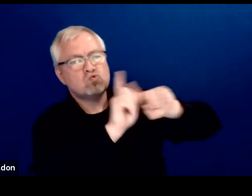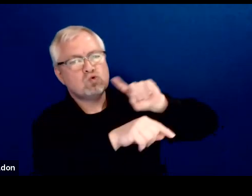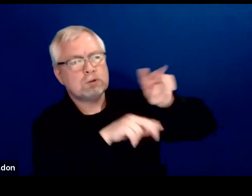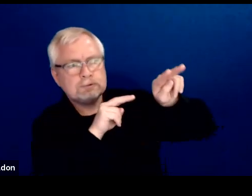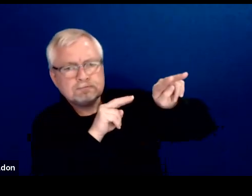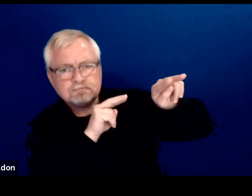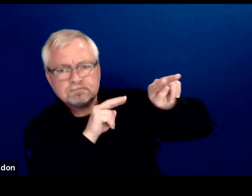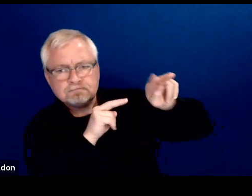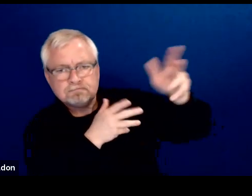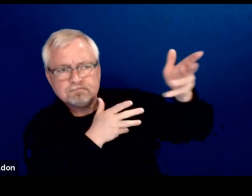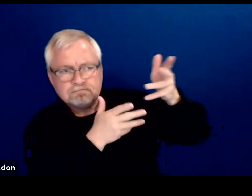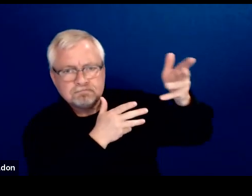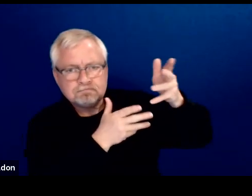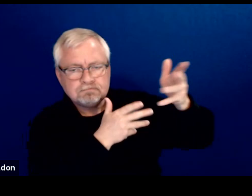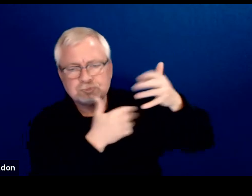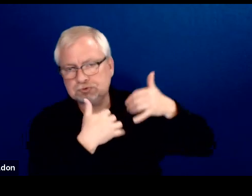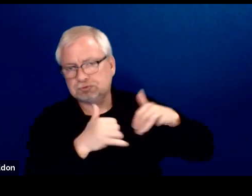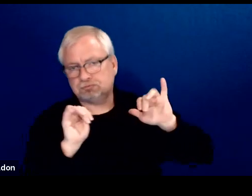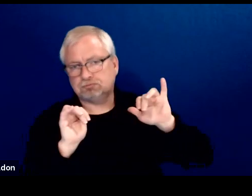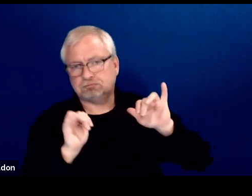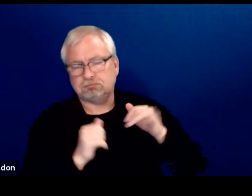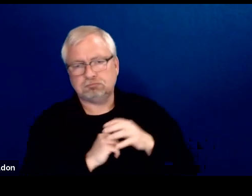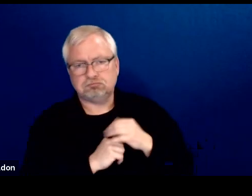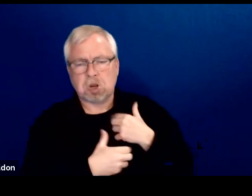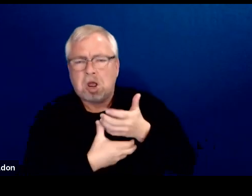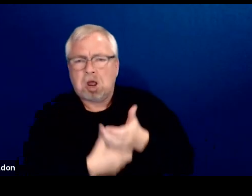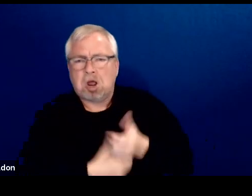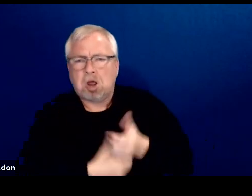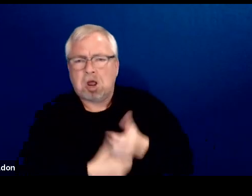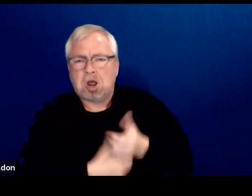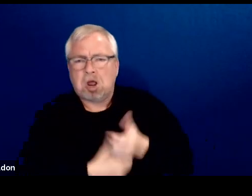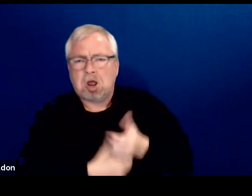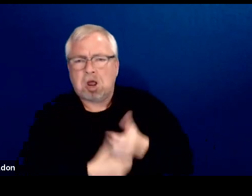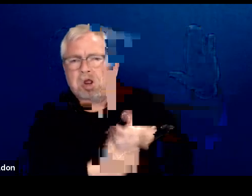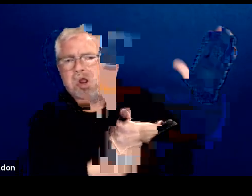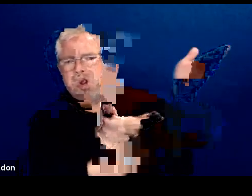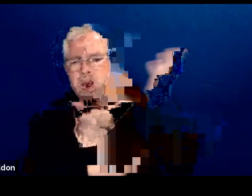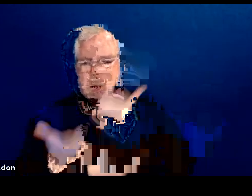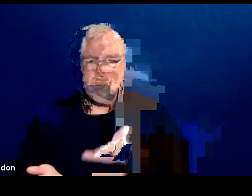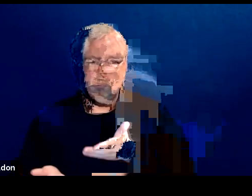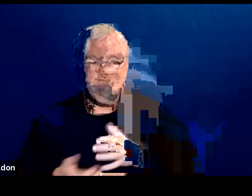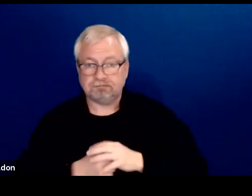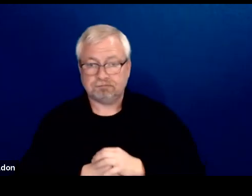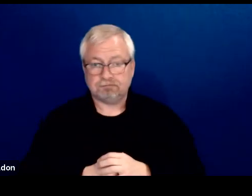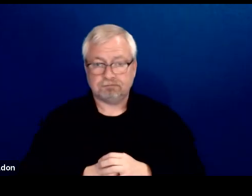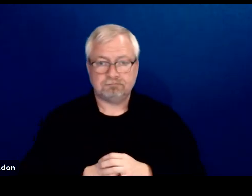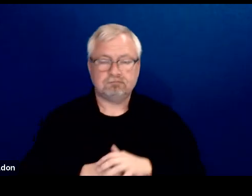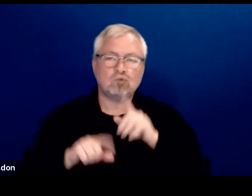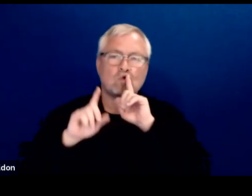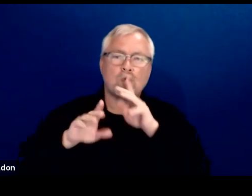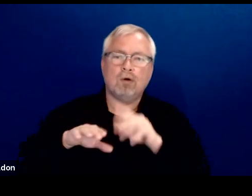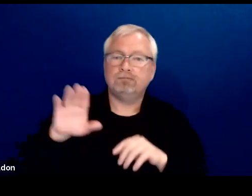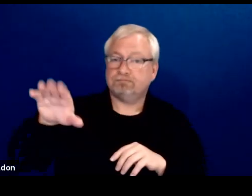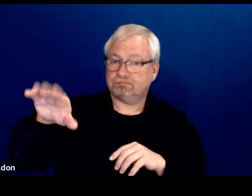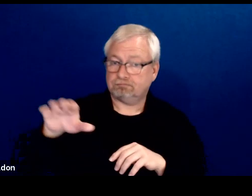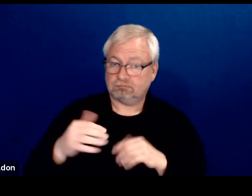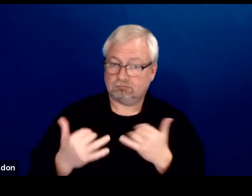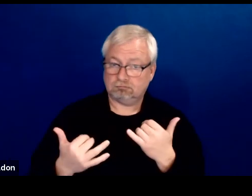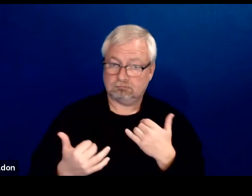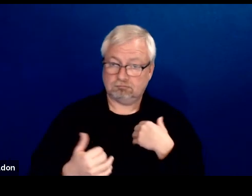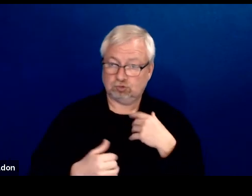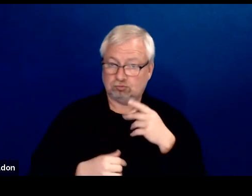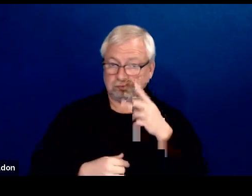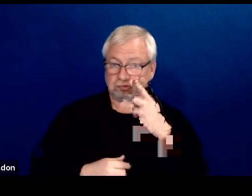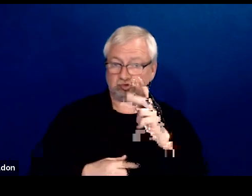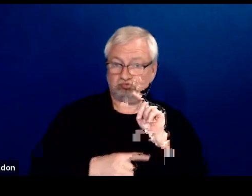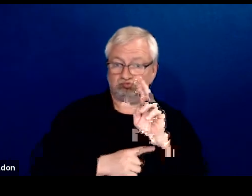that they are going to be delivered. With the current trend, then do you see a trajectory that is positive that will allow us to have